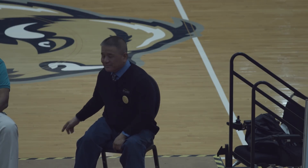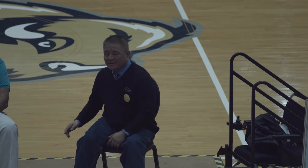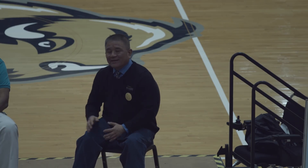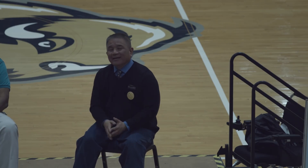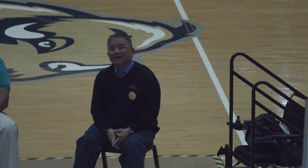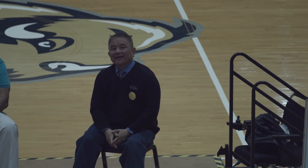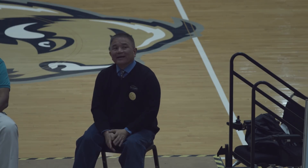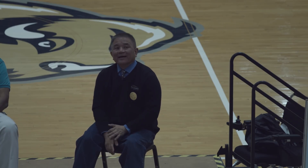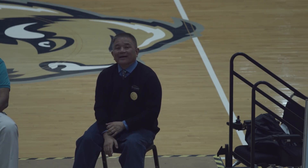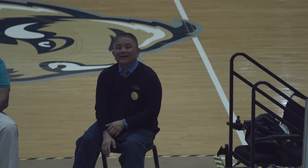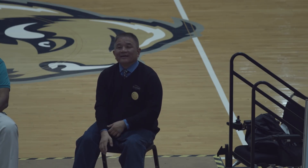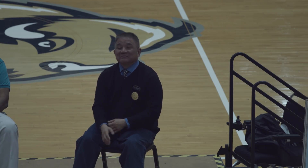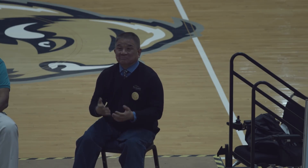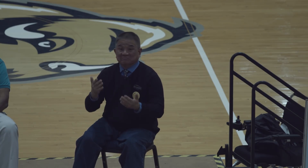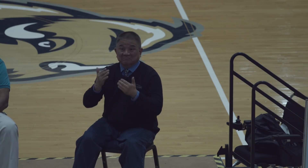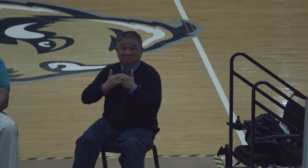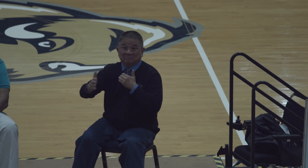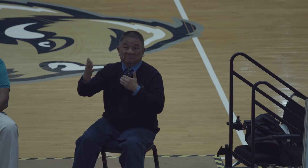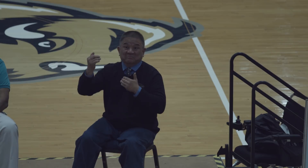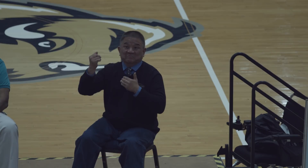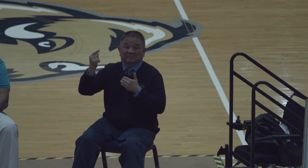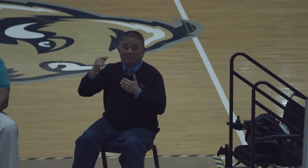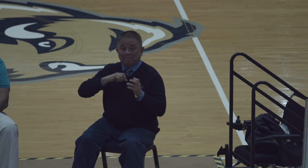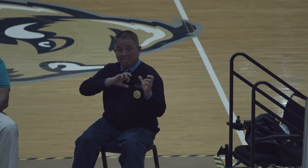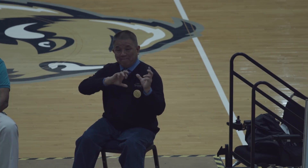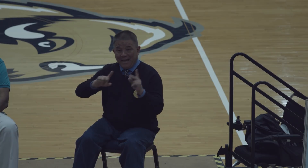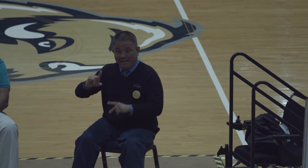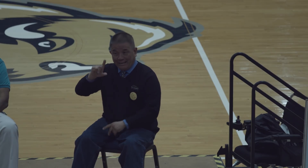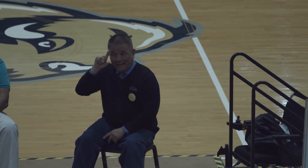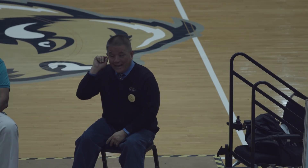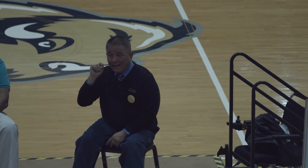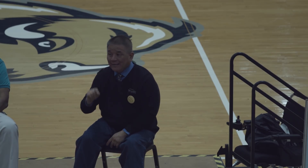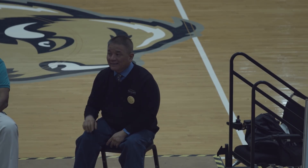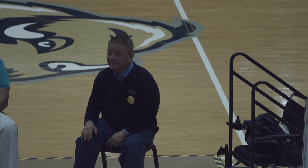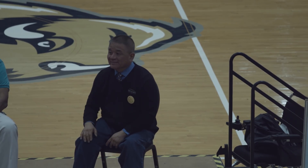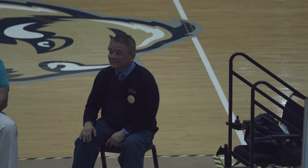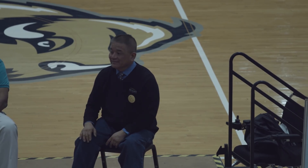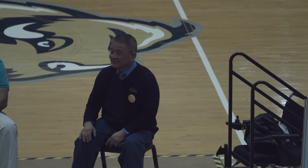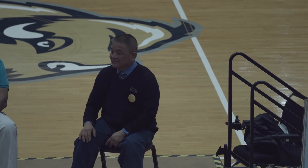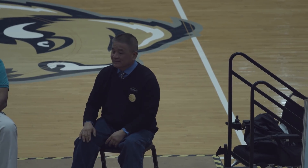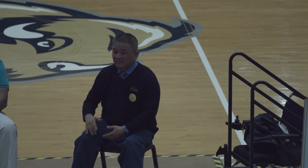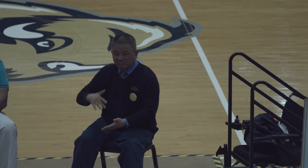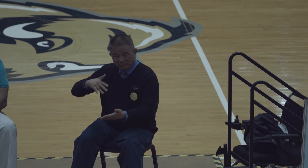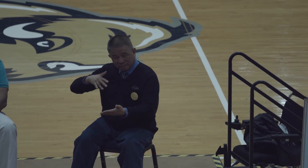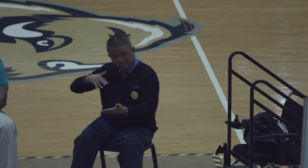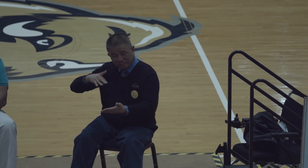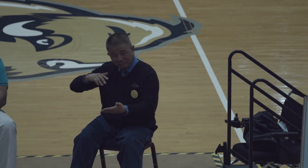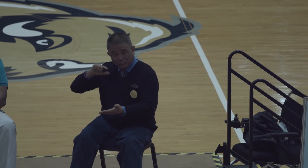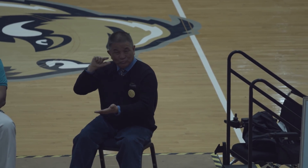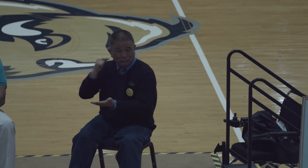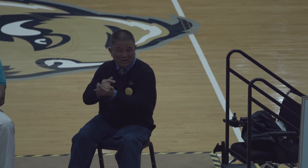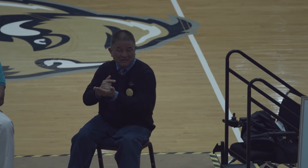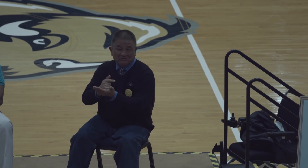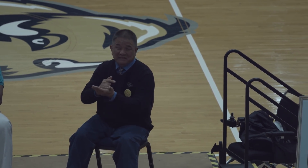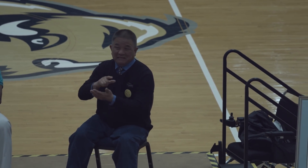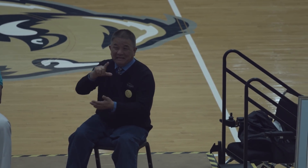I was in my wheelchair. I didn't know what my life would be until I came back to Gallaudet. I worked hard,